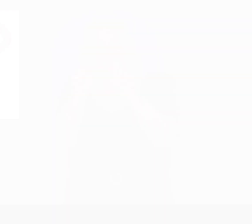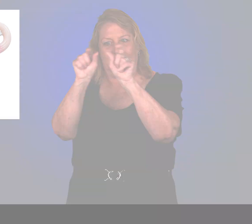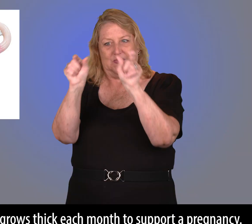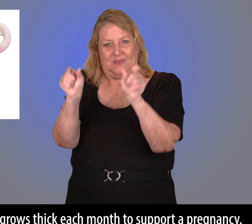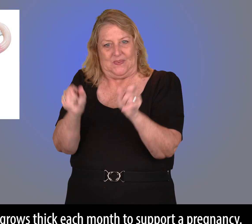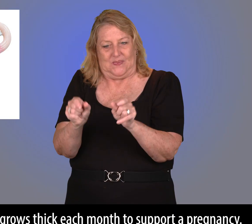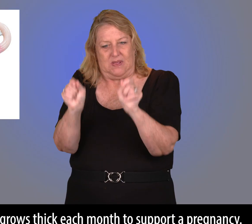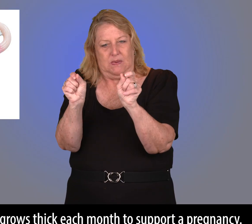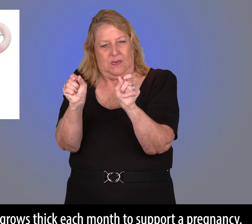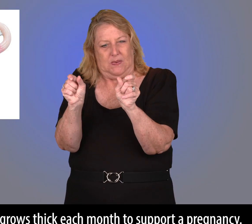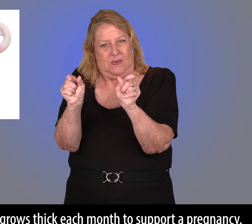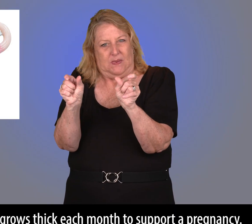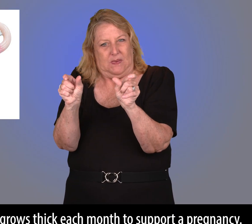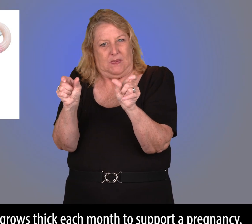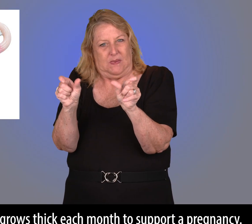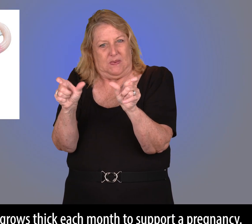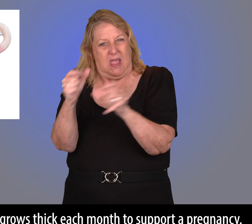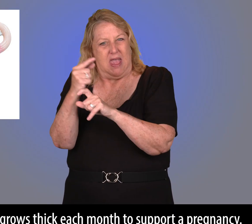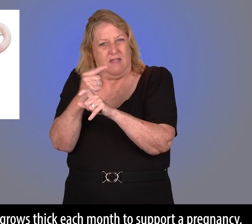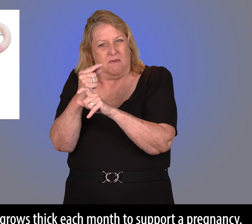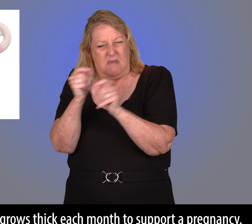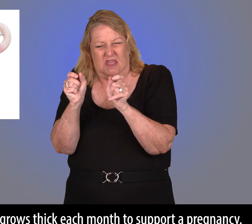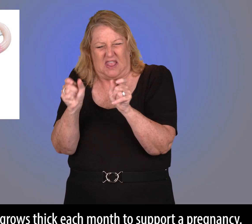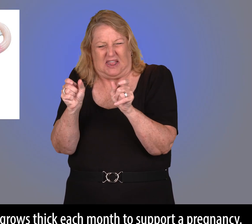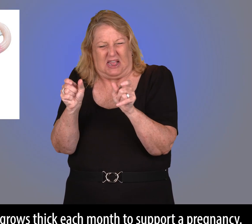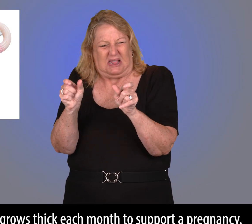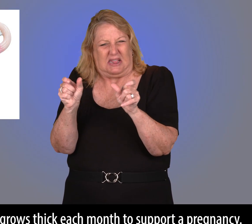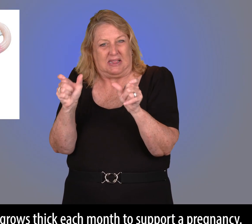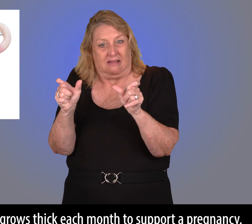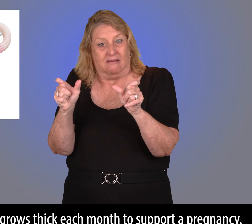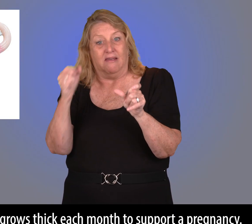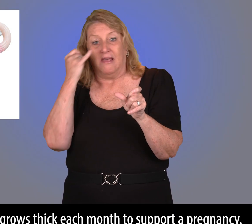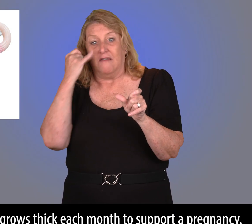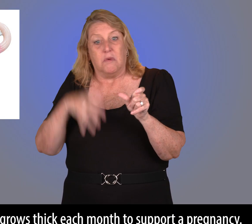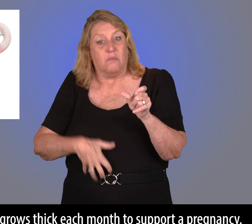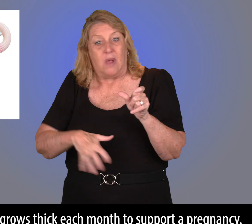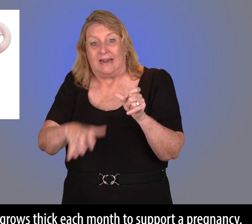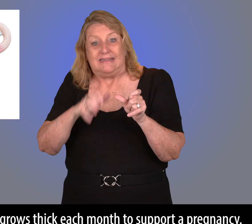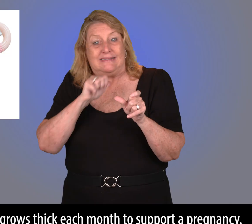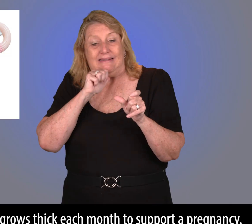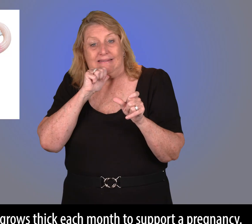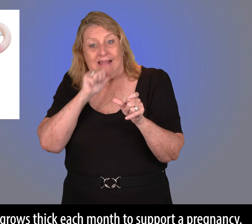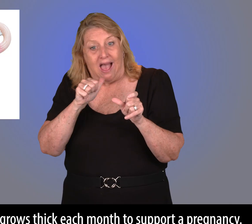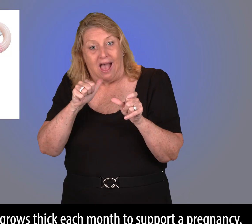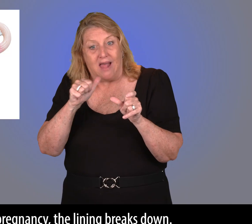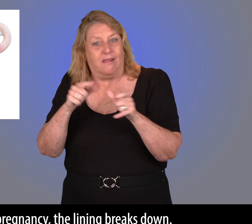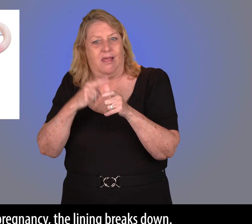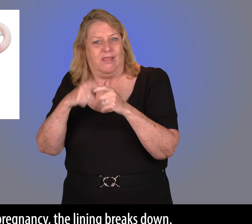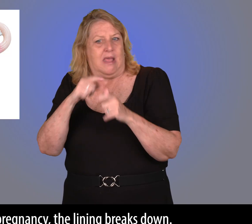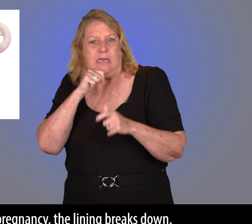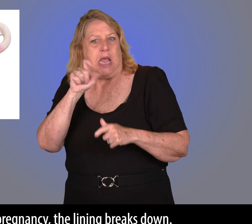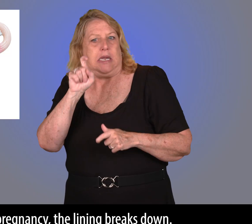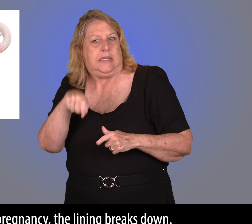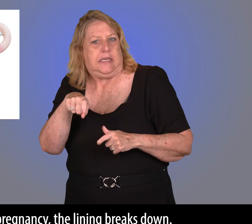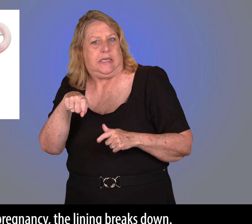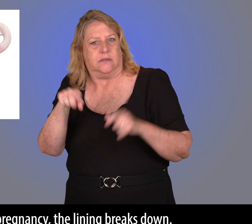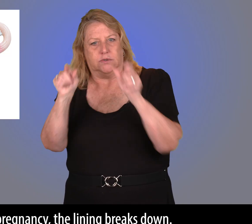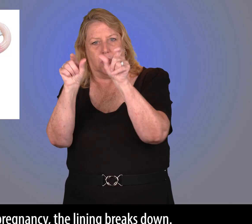The uterus has a lining that grows thick each month to support a pregnancy. If there is no pregnancy, the lining